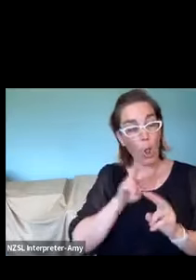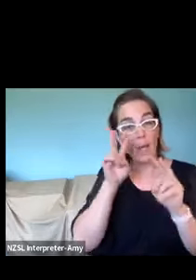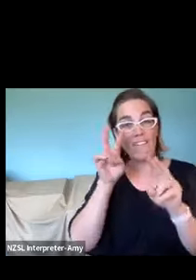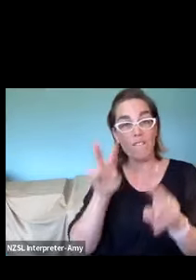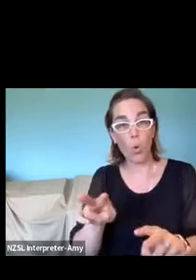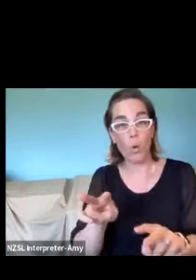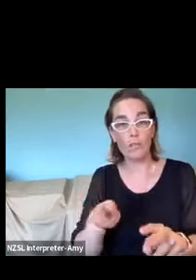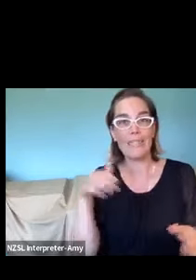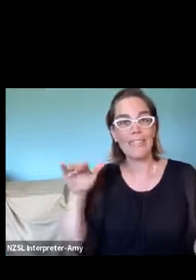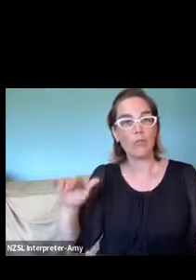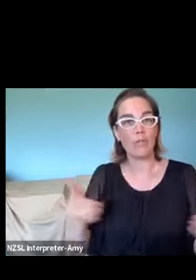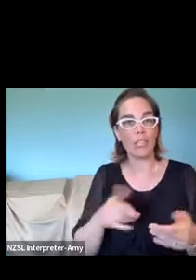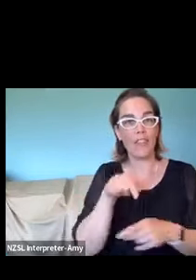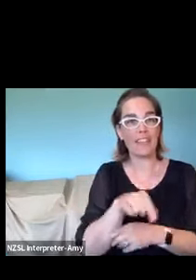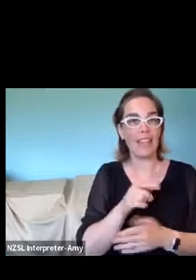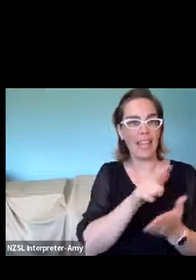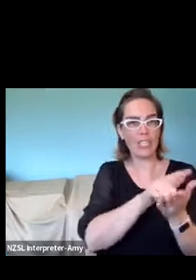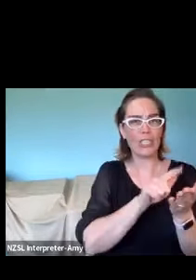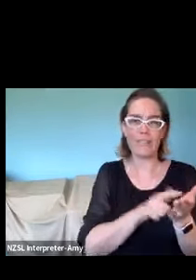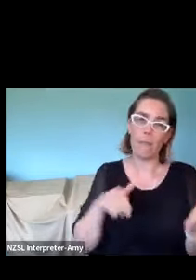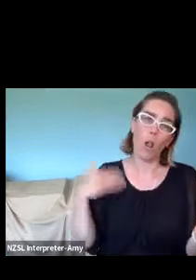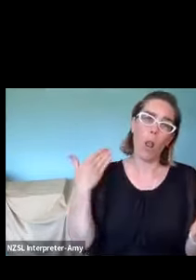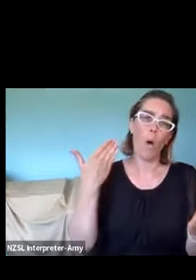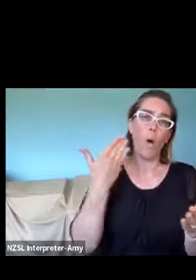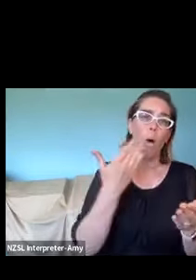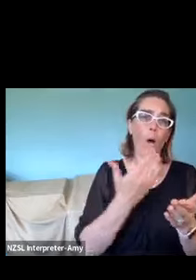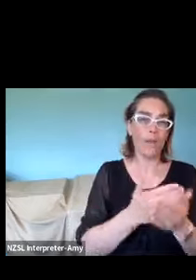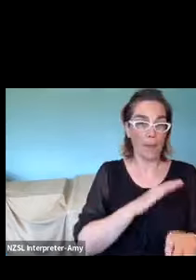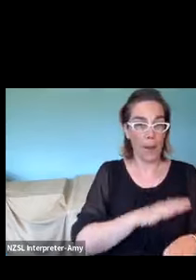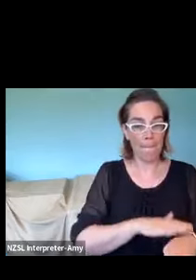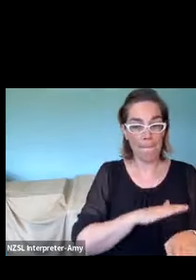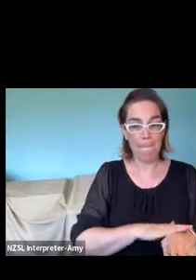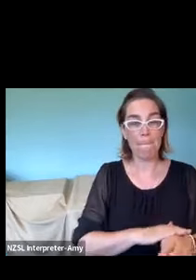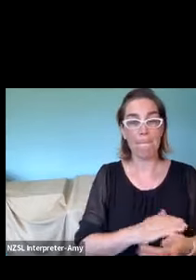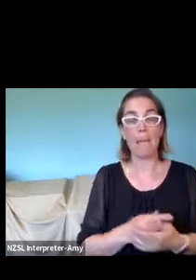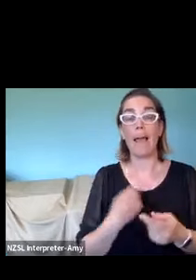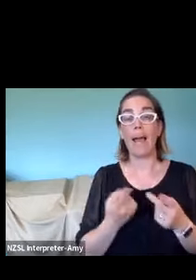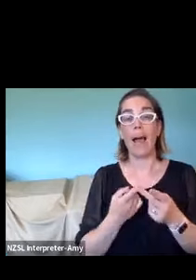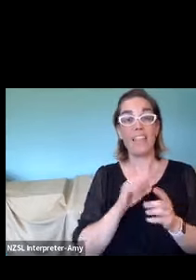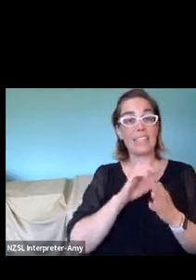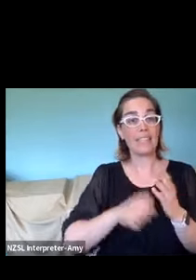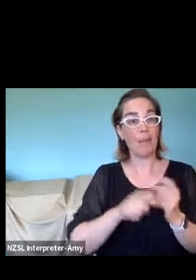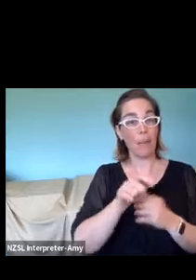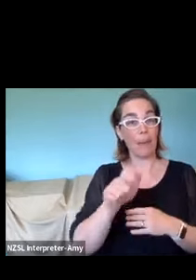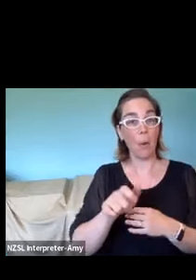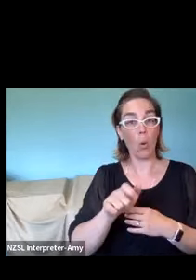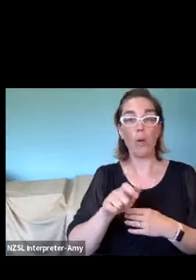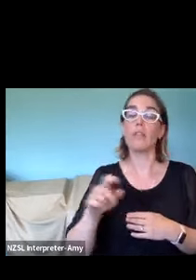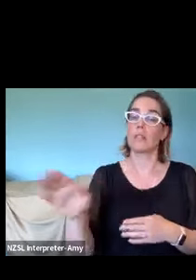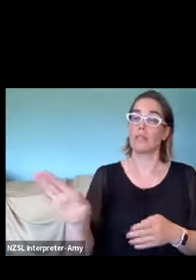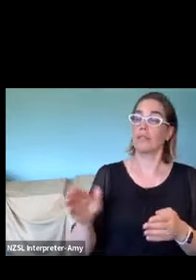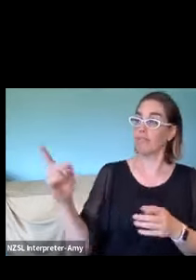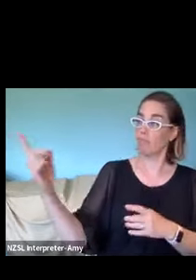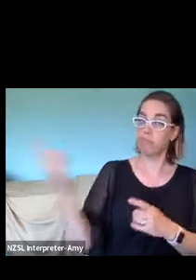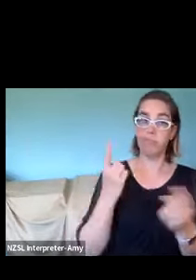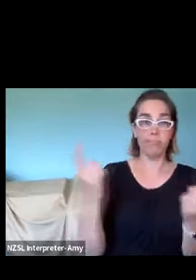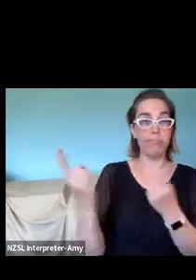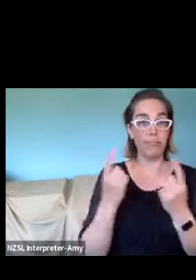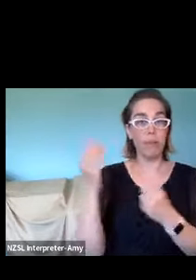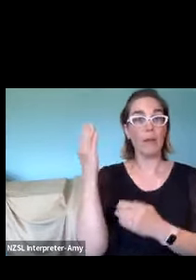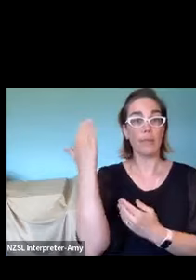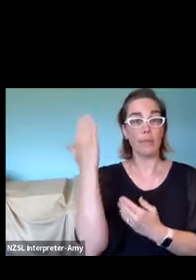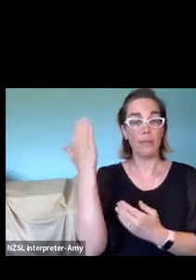this legislation for so long. Alongside other disabled people who have appeared before this committee, I have been involved in